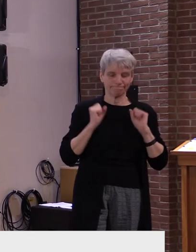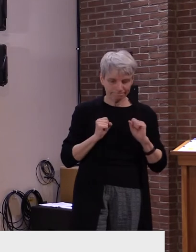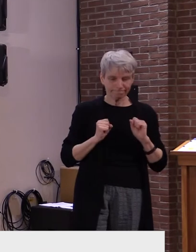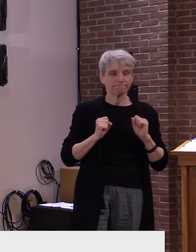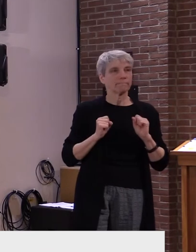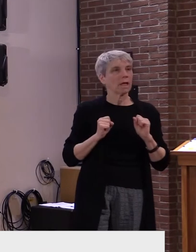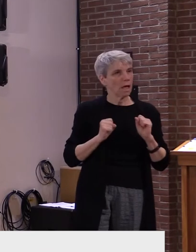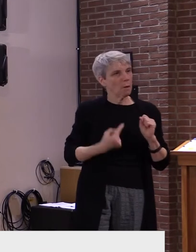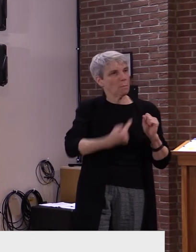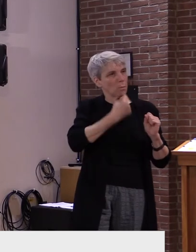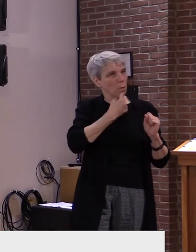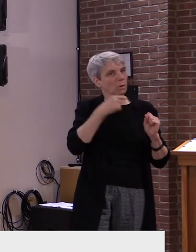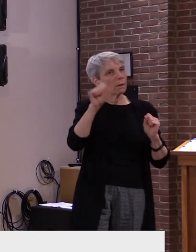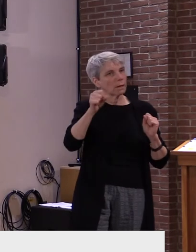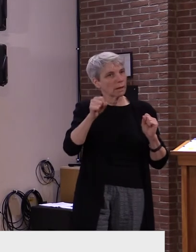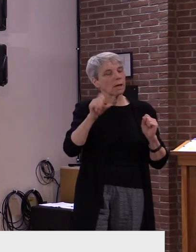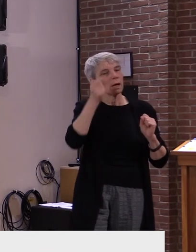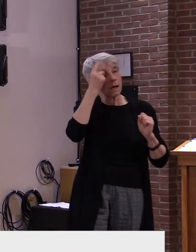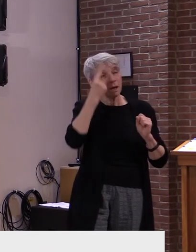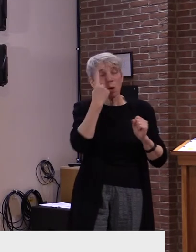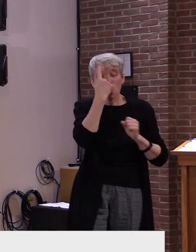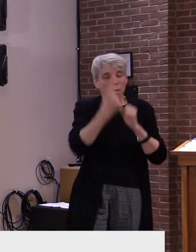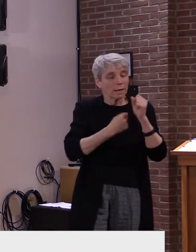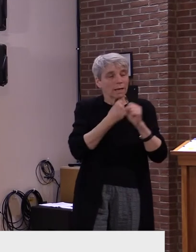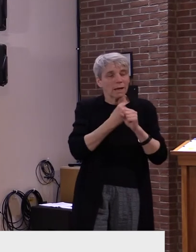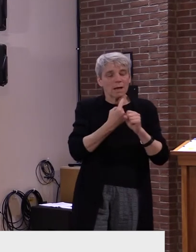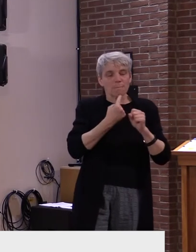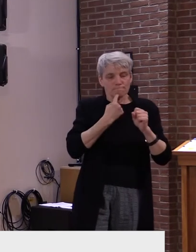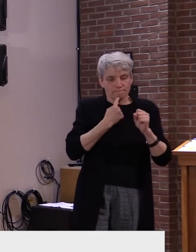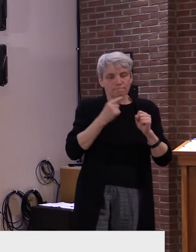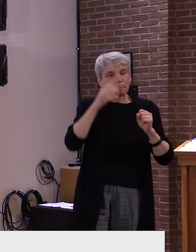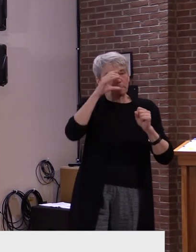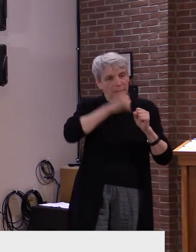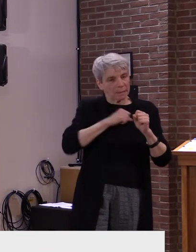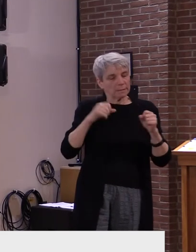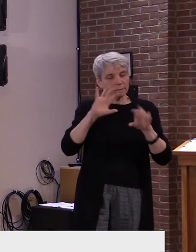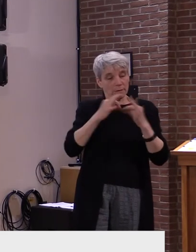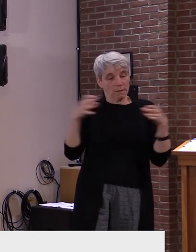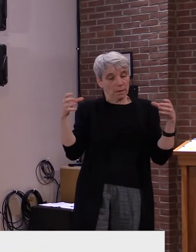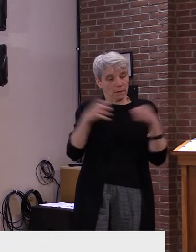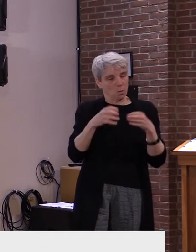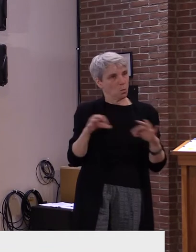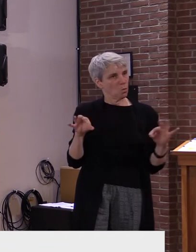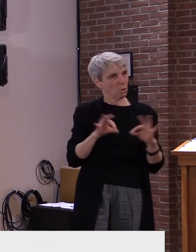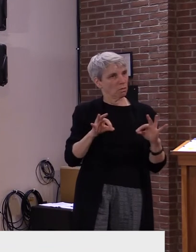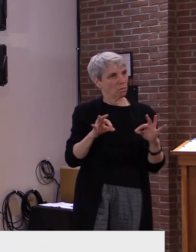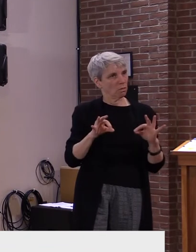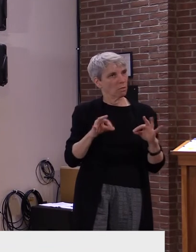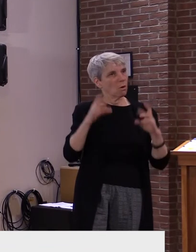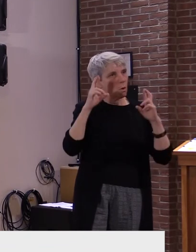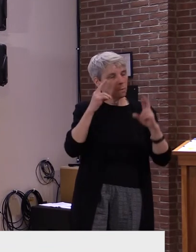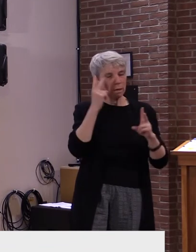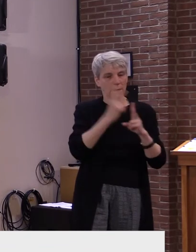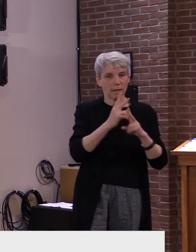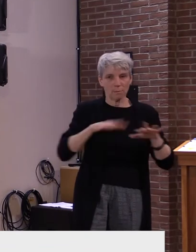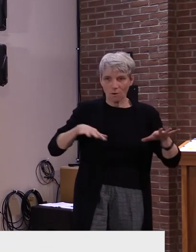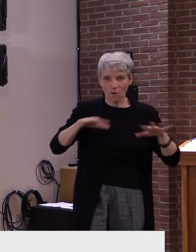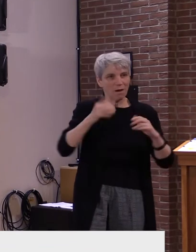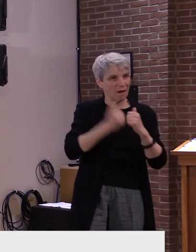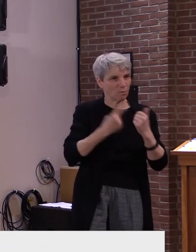sacrifice in the short term you're certainly preserving a lot in that long term and many many hopefully holidays ahead